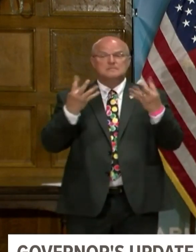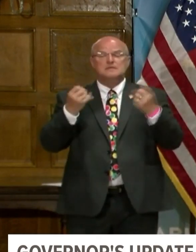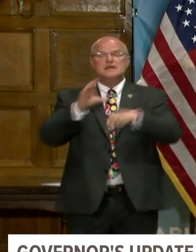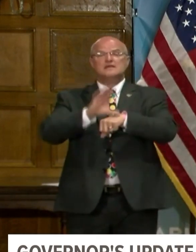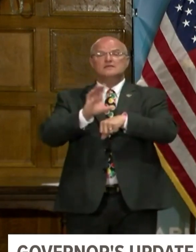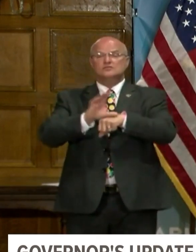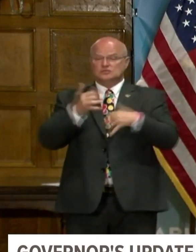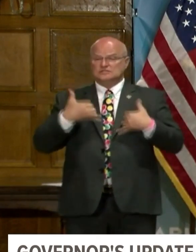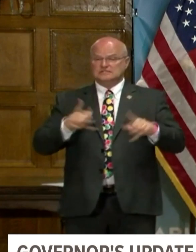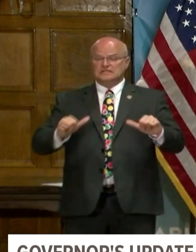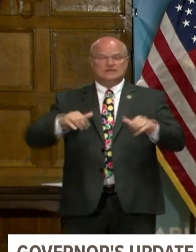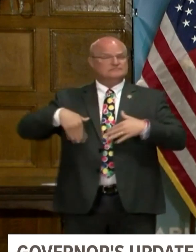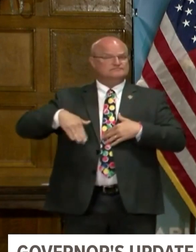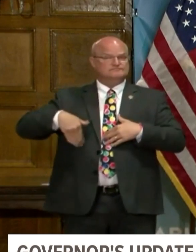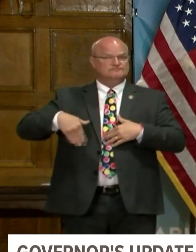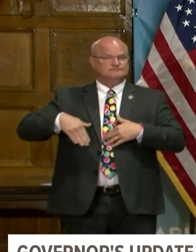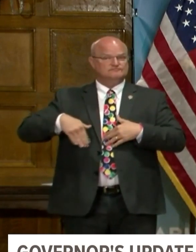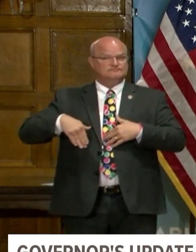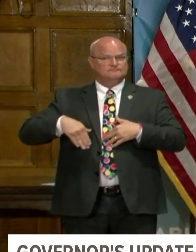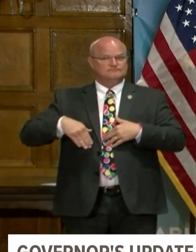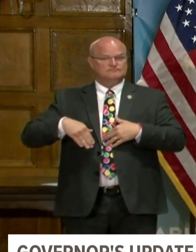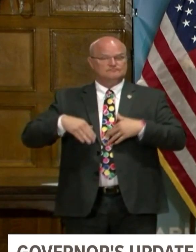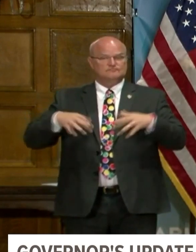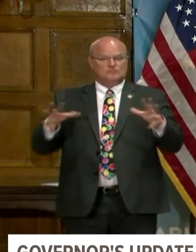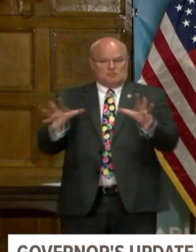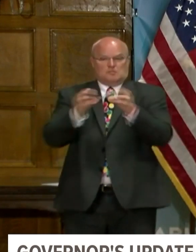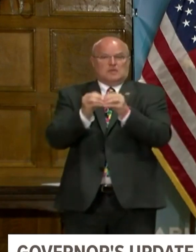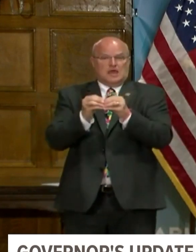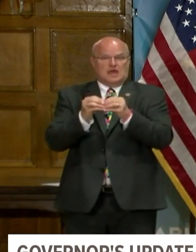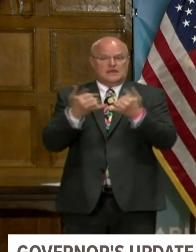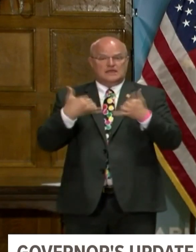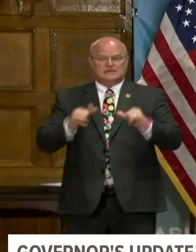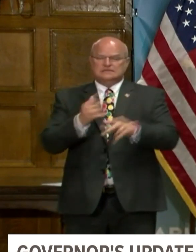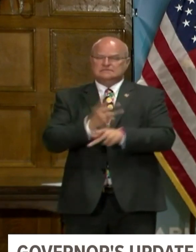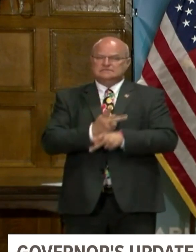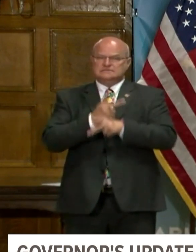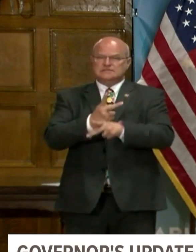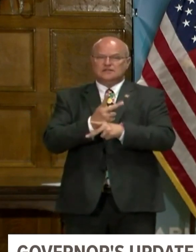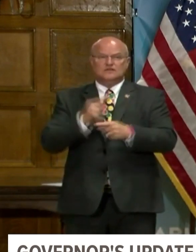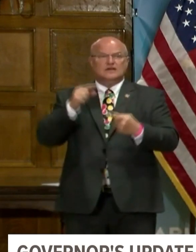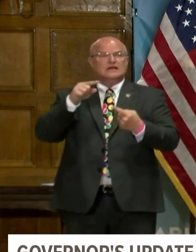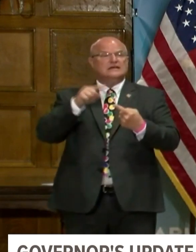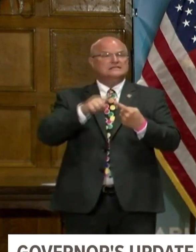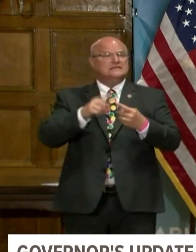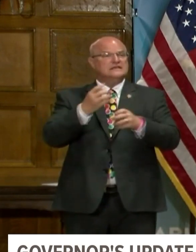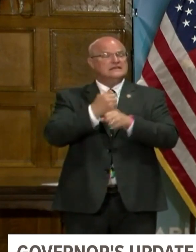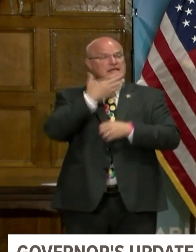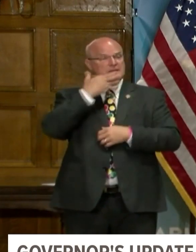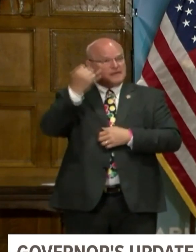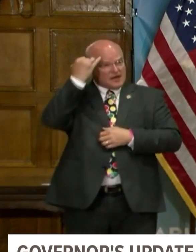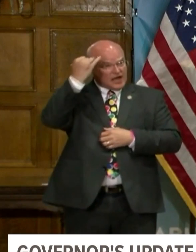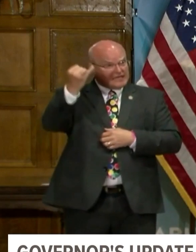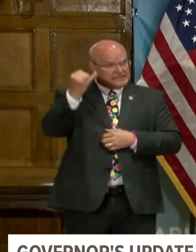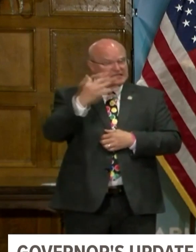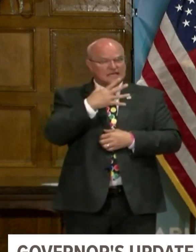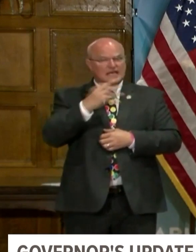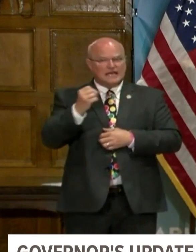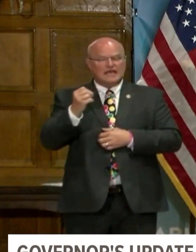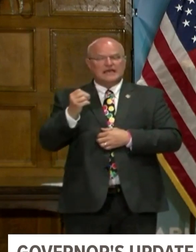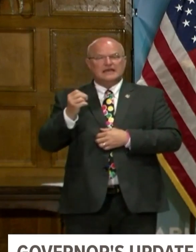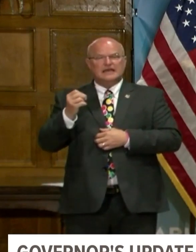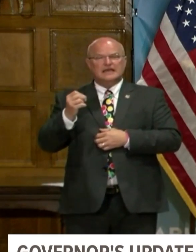of the churches still have not reconvened. They're being cautious until they get a better idea